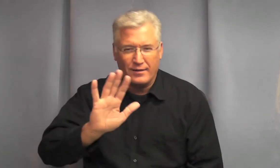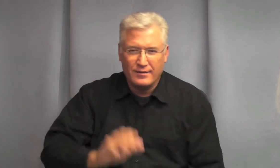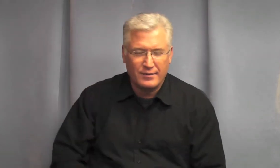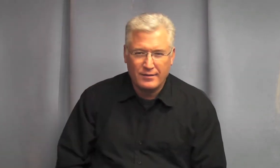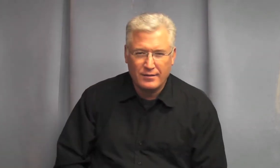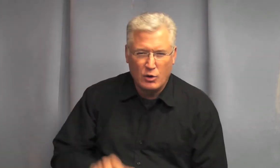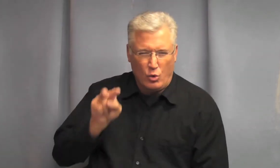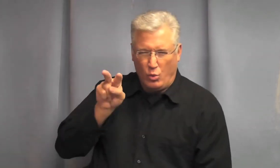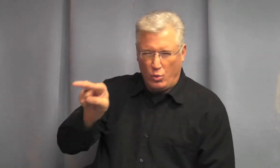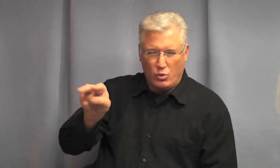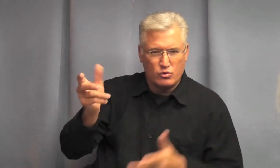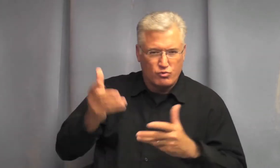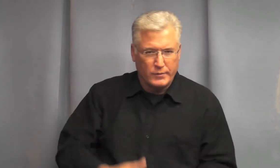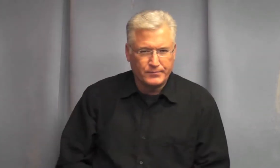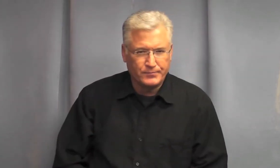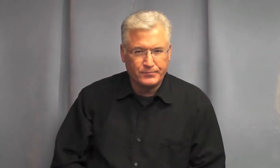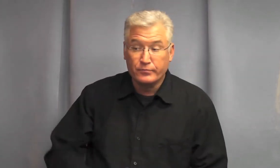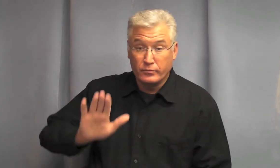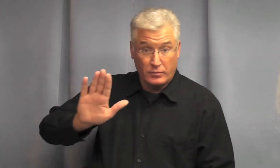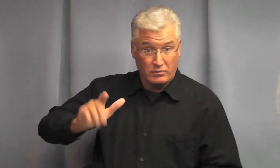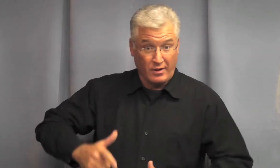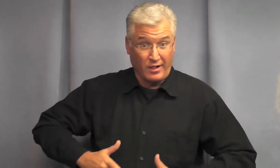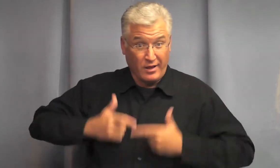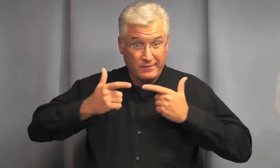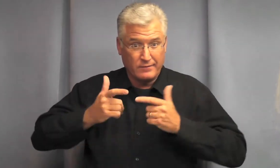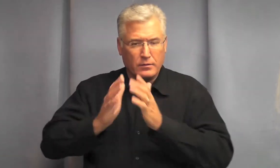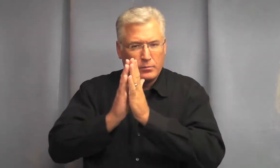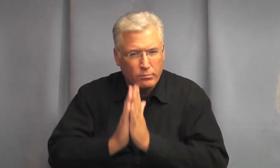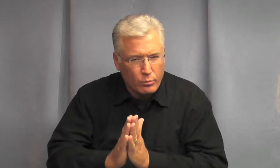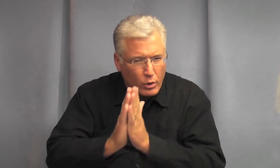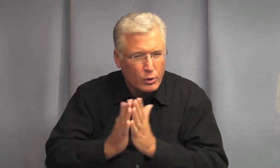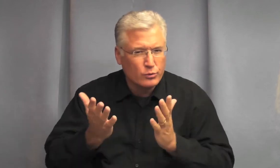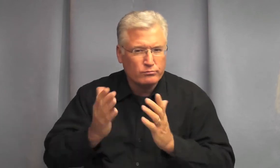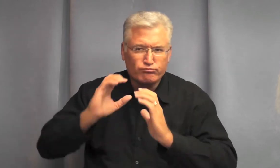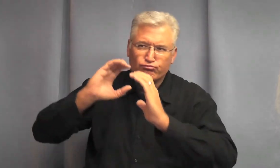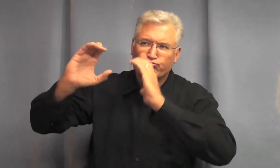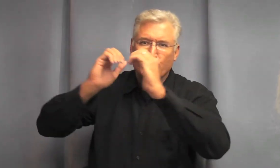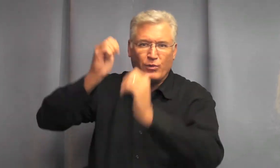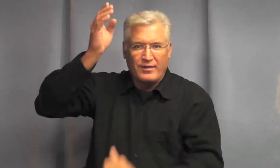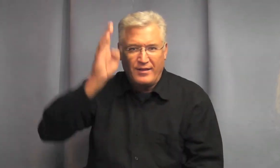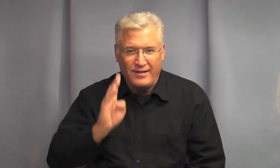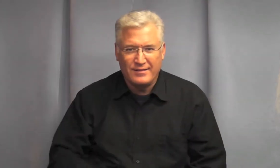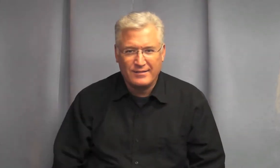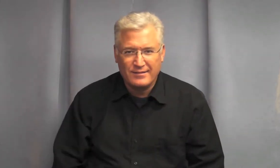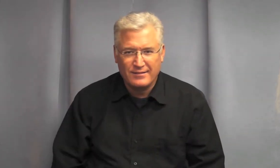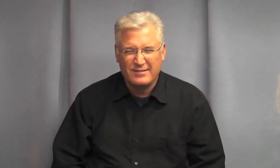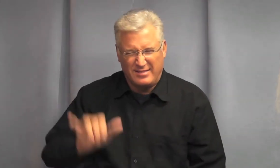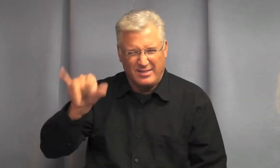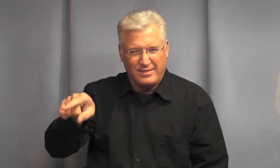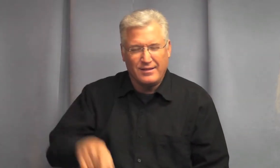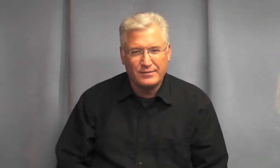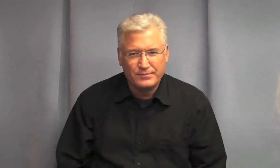wonderful life that he has. No, it should be a life of prayer and communication with